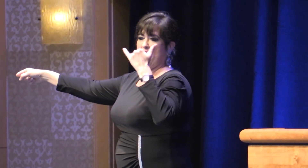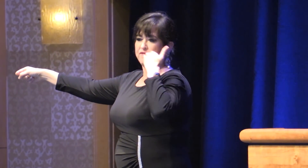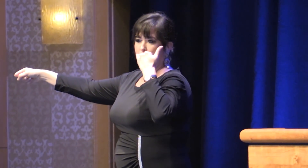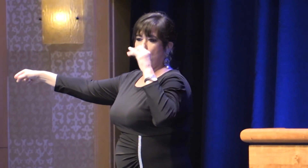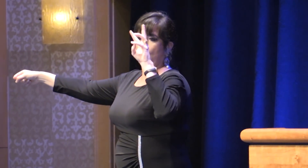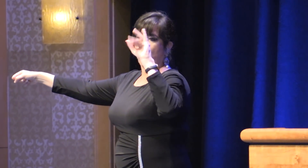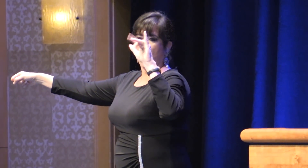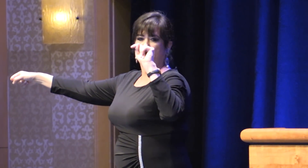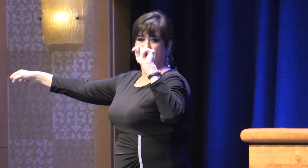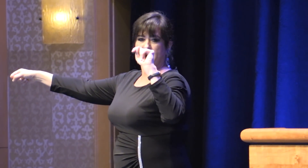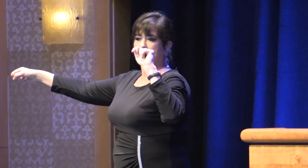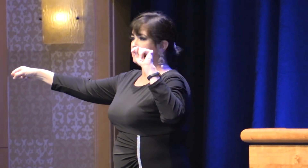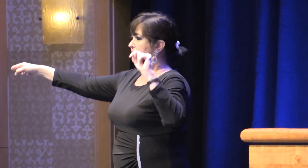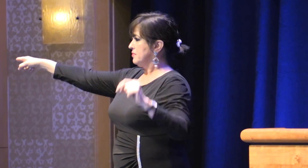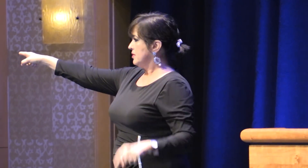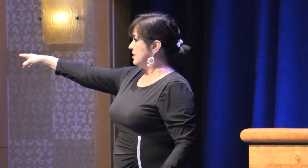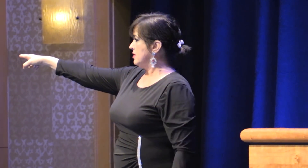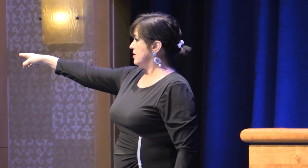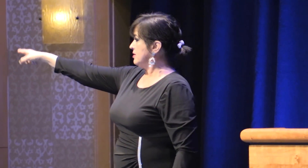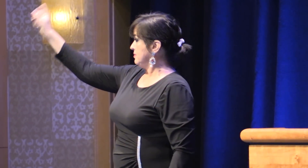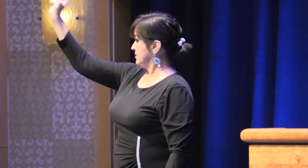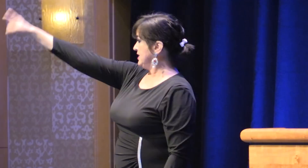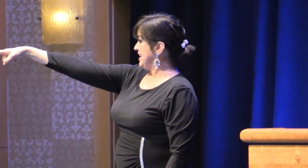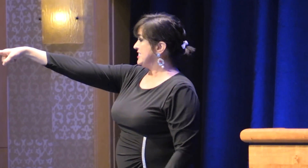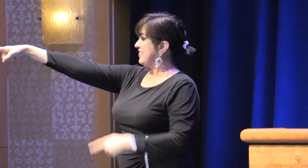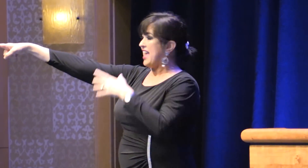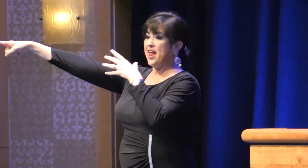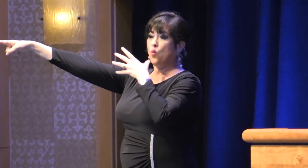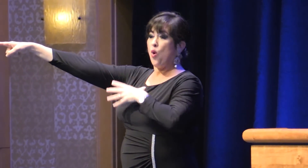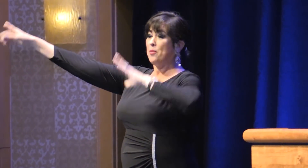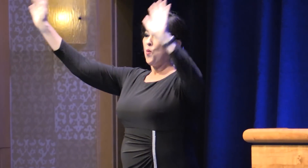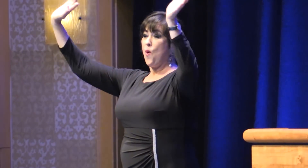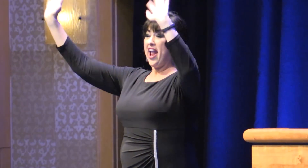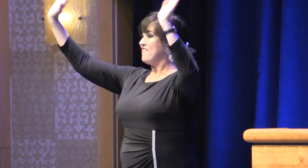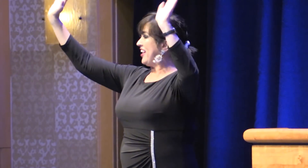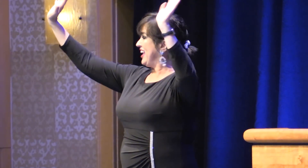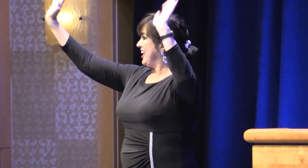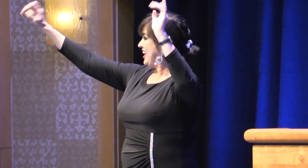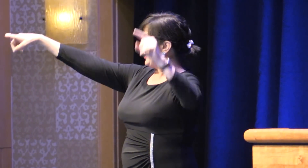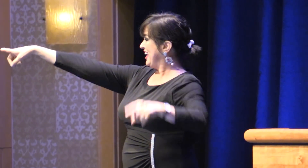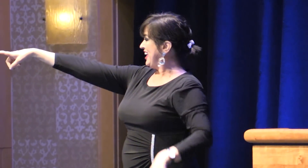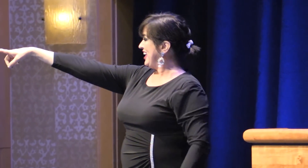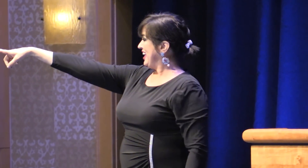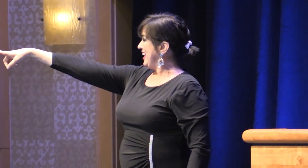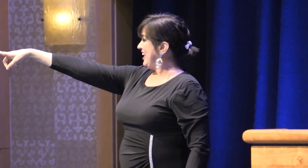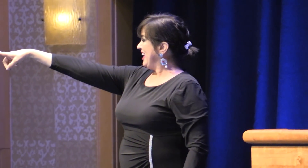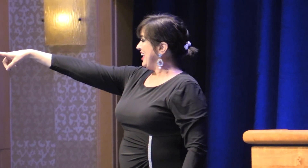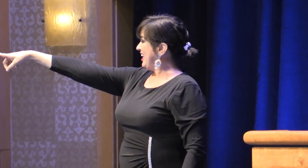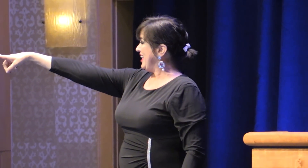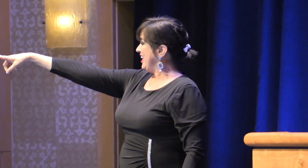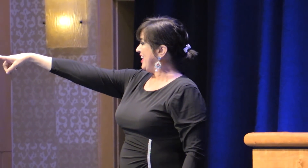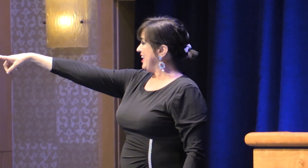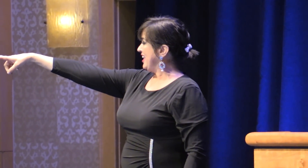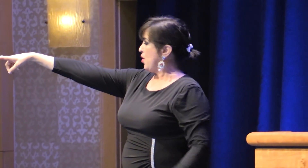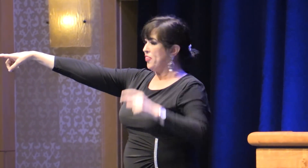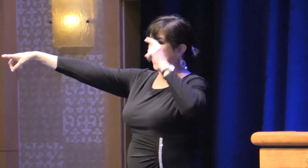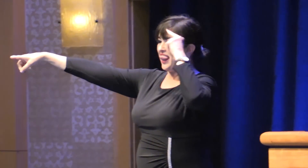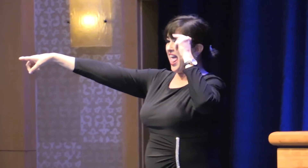someone there who has the lost cell phone and wallet. Okay, someone's already waving that. I see